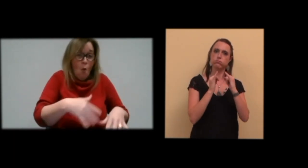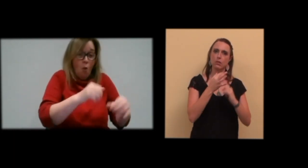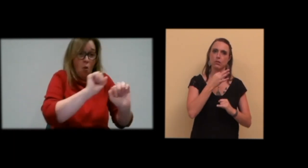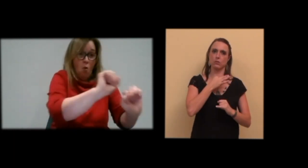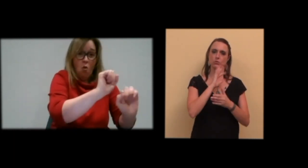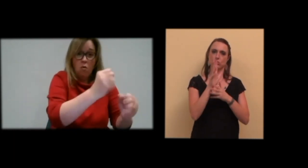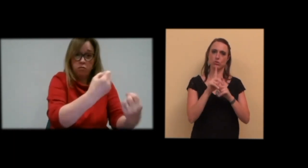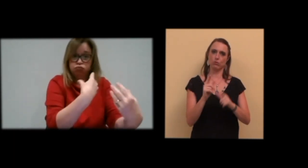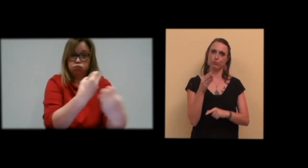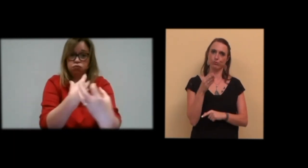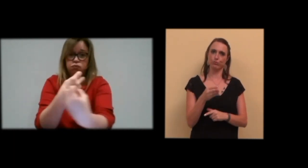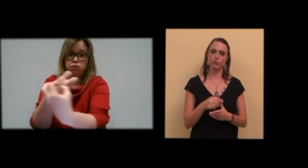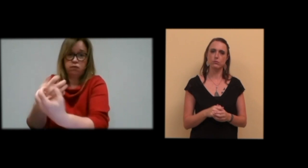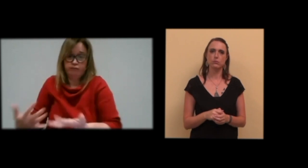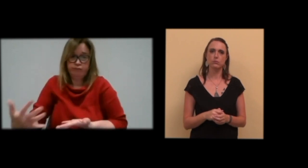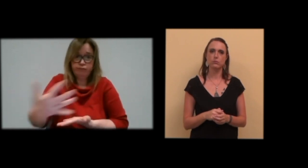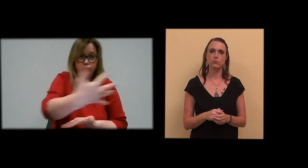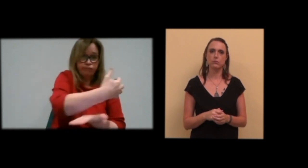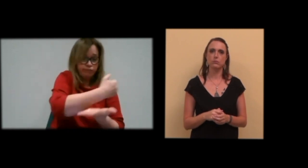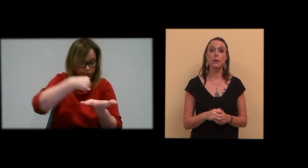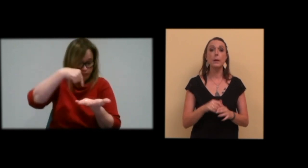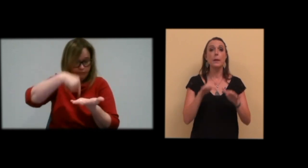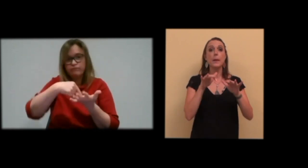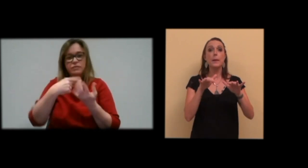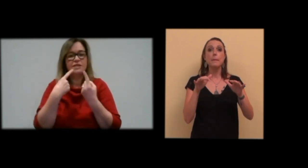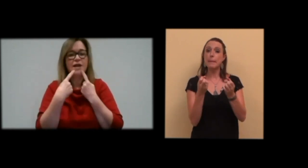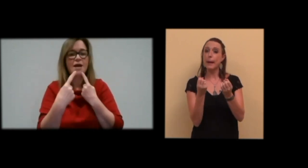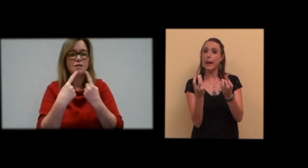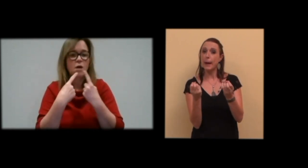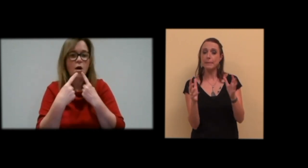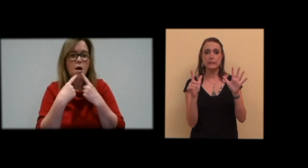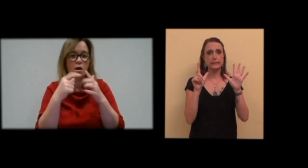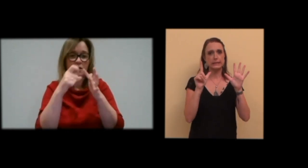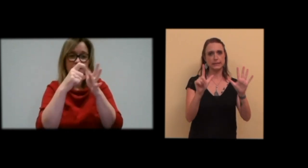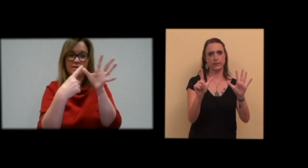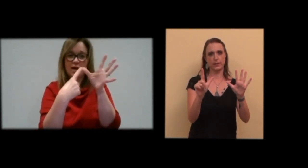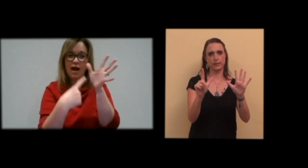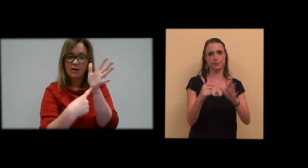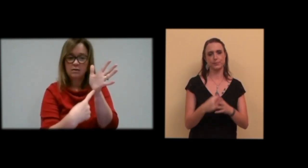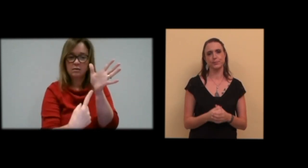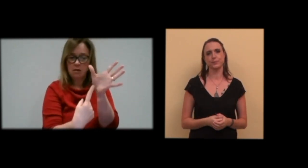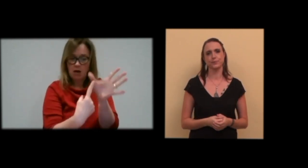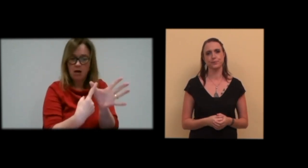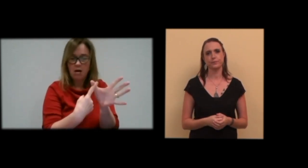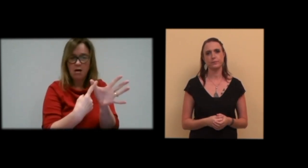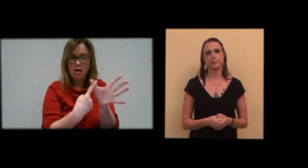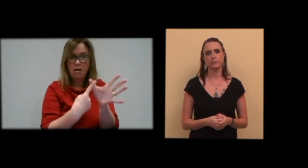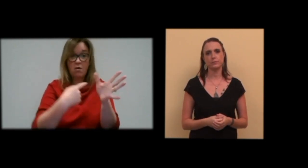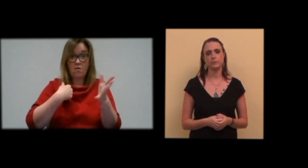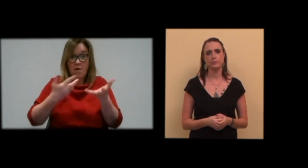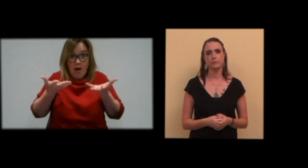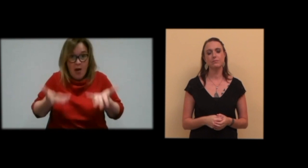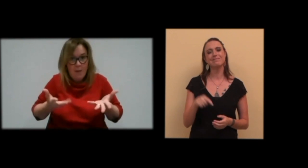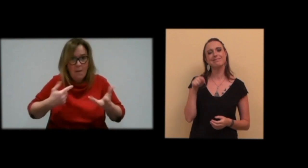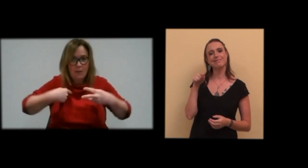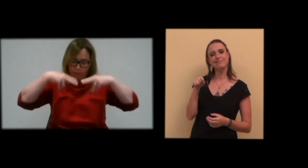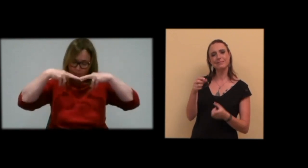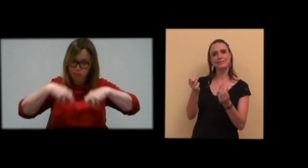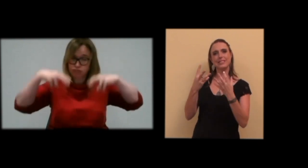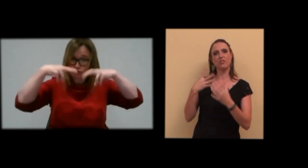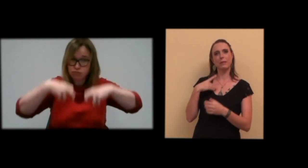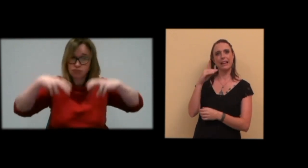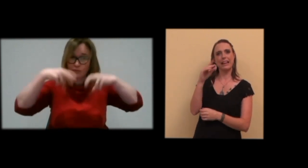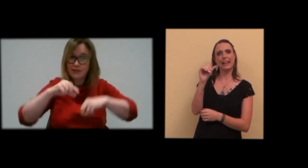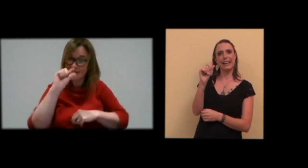weren't all deaf, but all of the interviews happened in British Sign Language. So there were 7 different people that I interviewed all